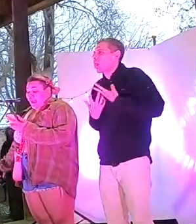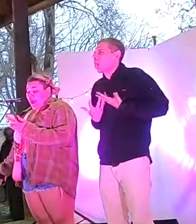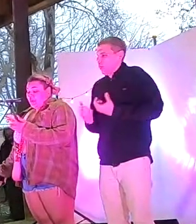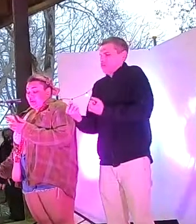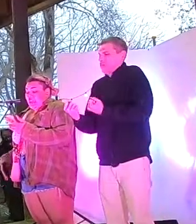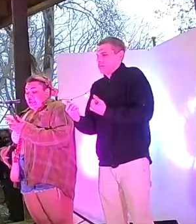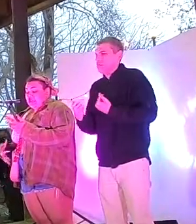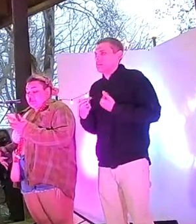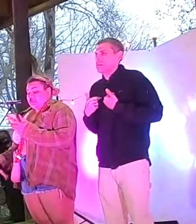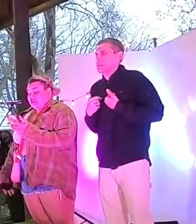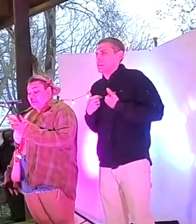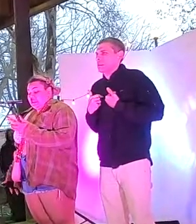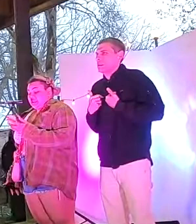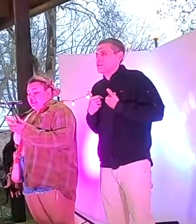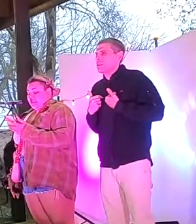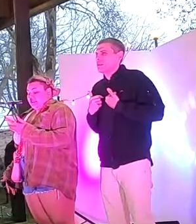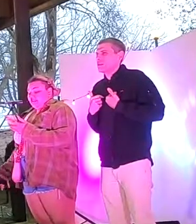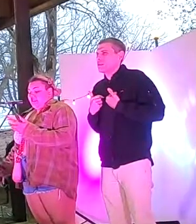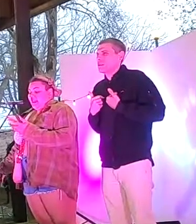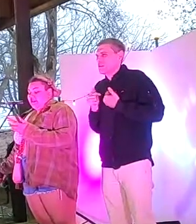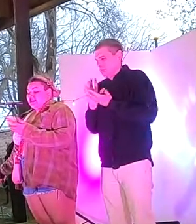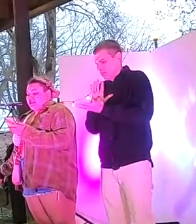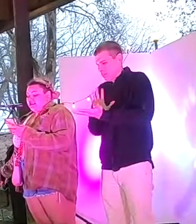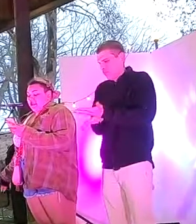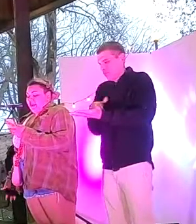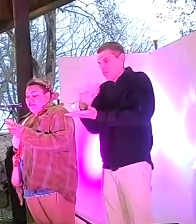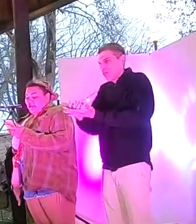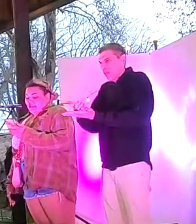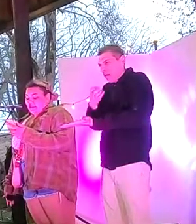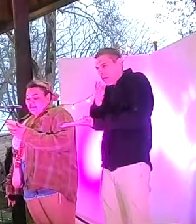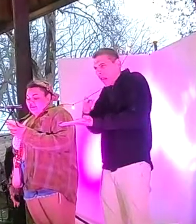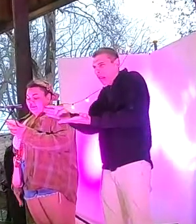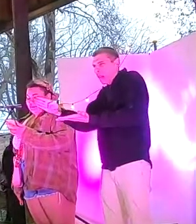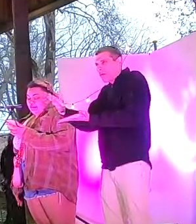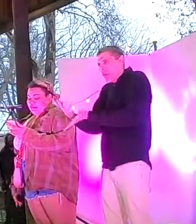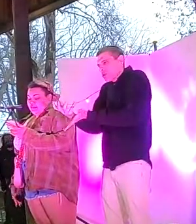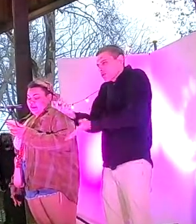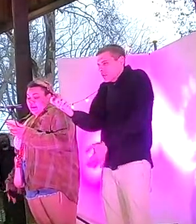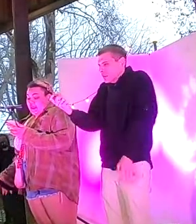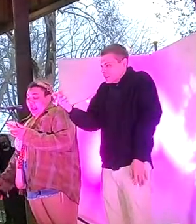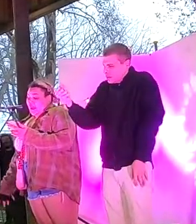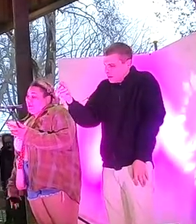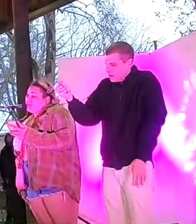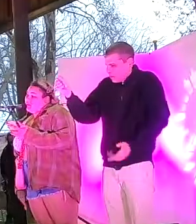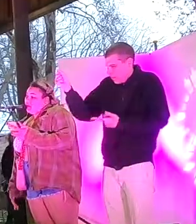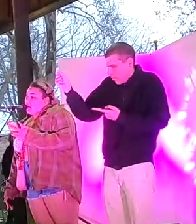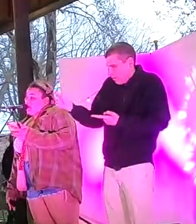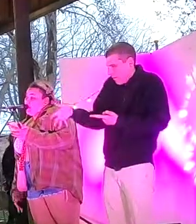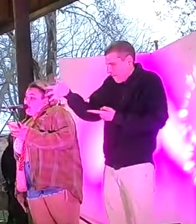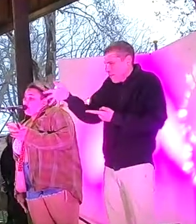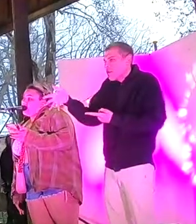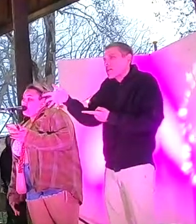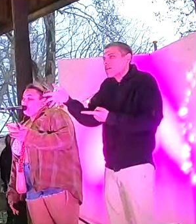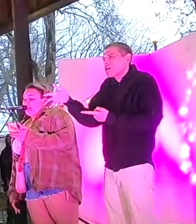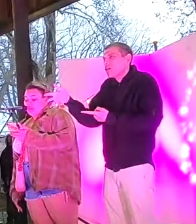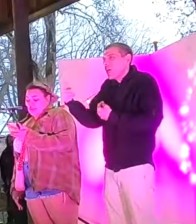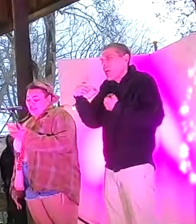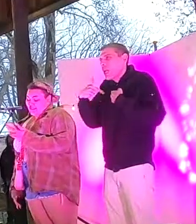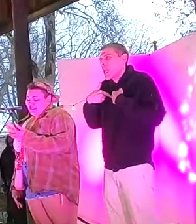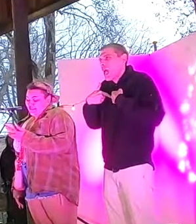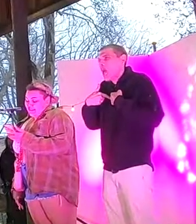Lay me out and squeeze, leaving the essence of my being. And I will fill all